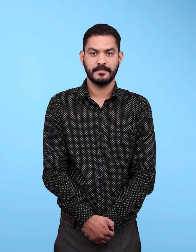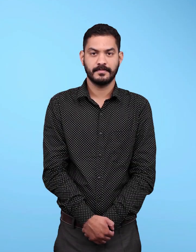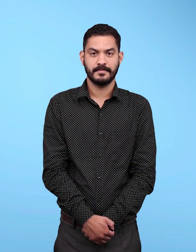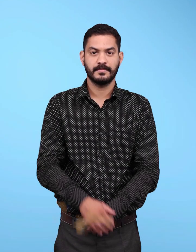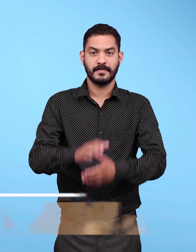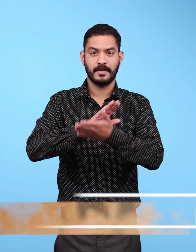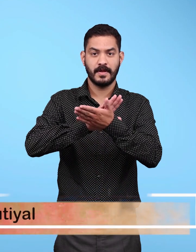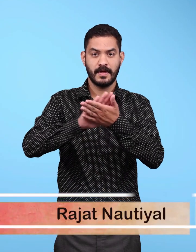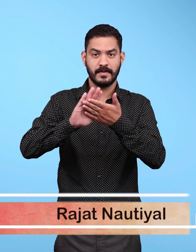History